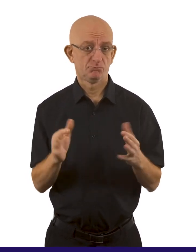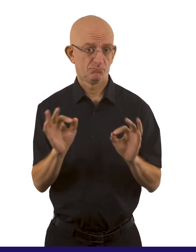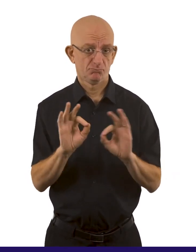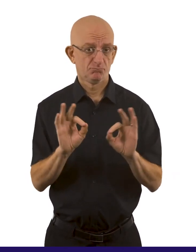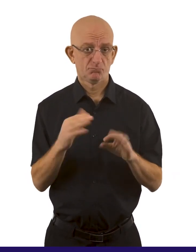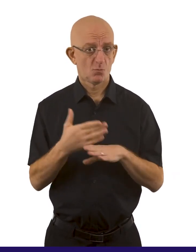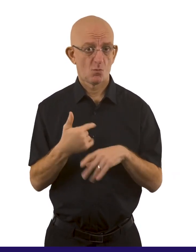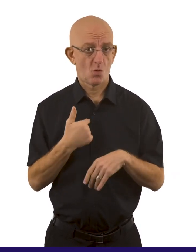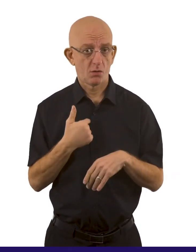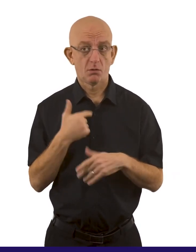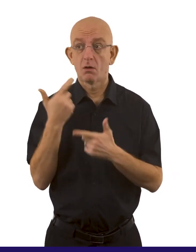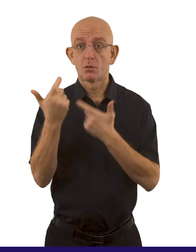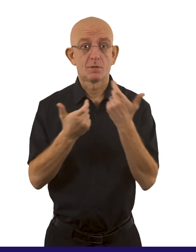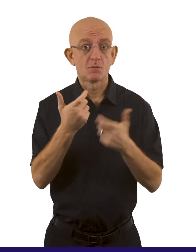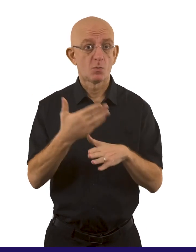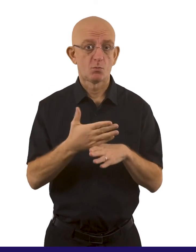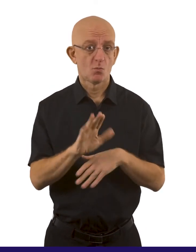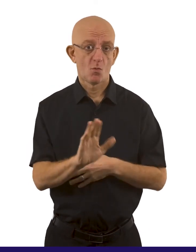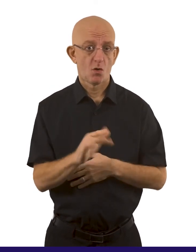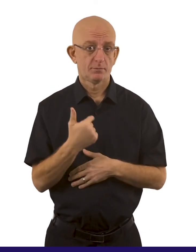No, and not seeking employment.